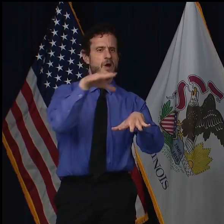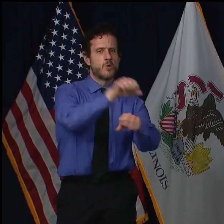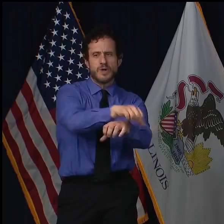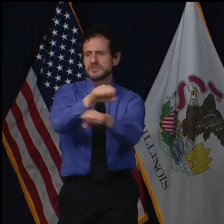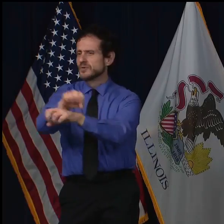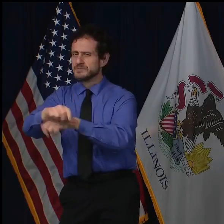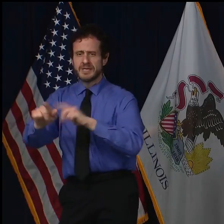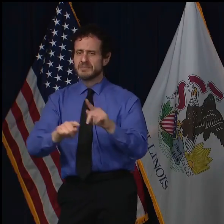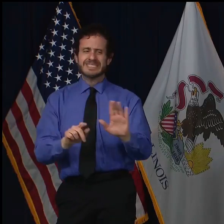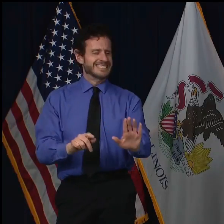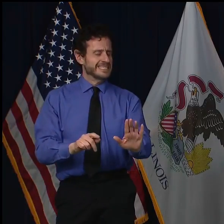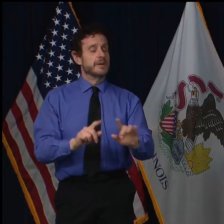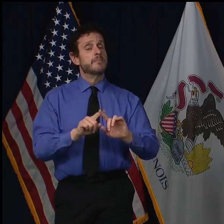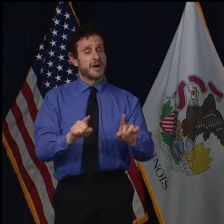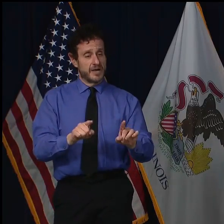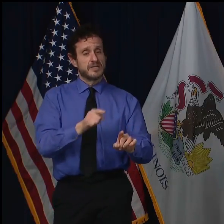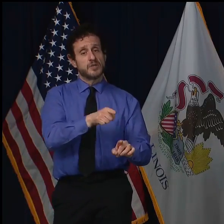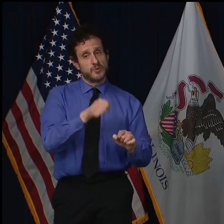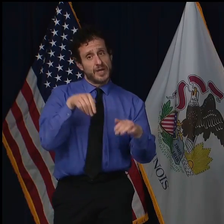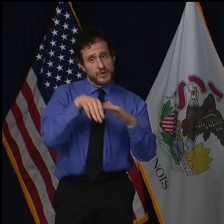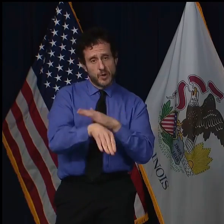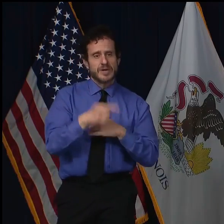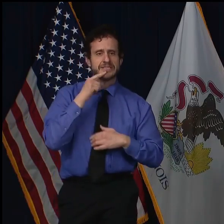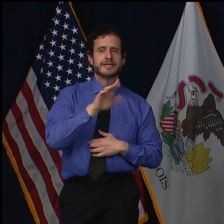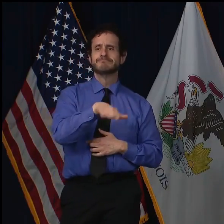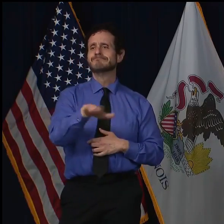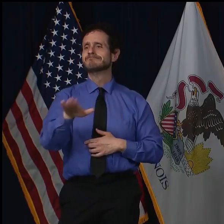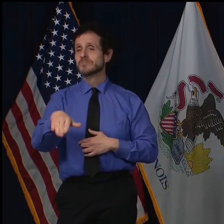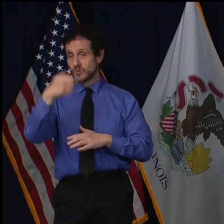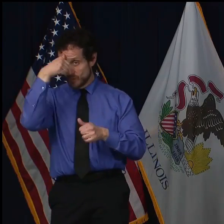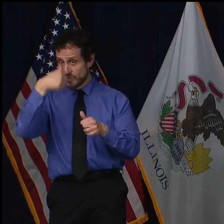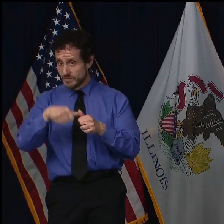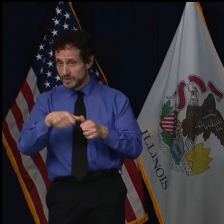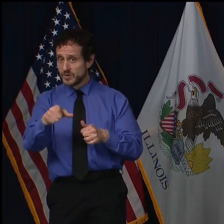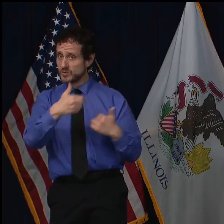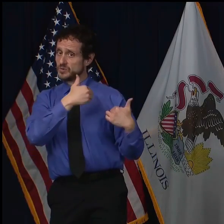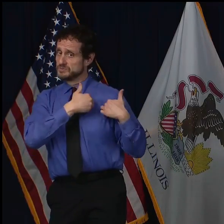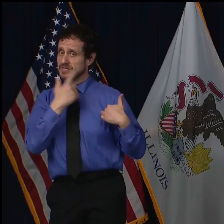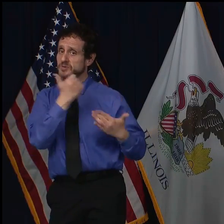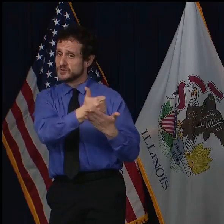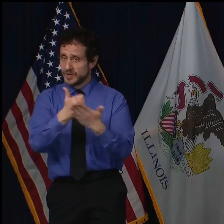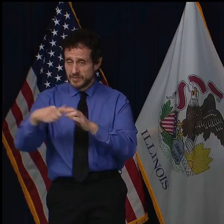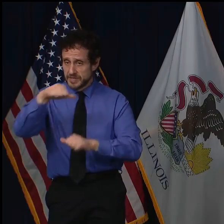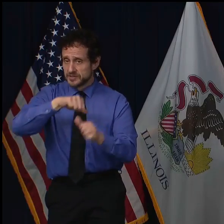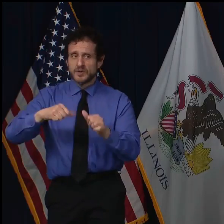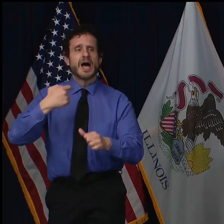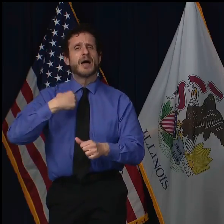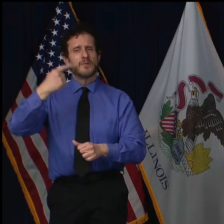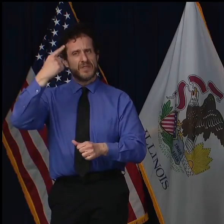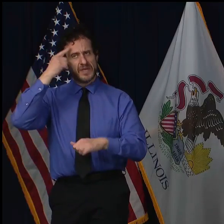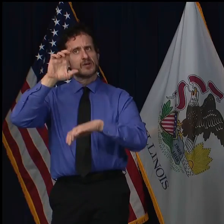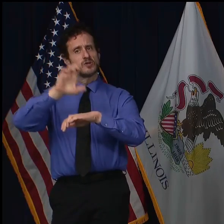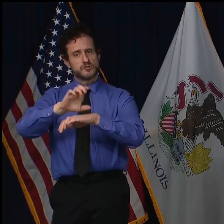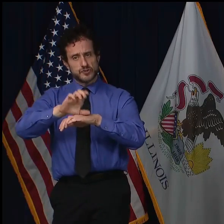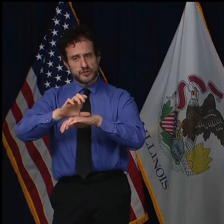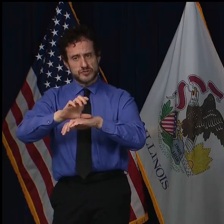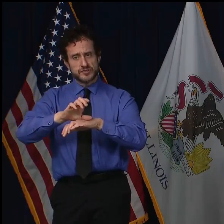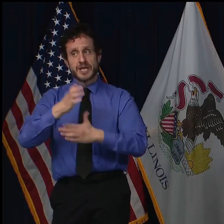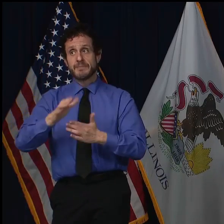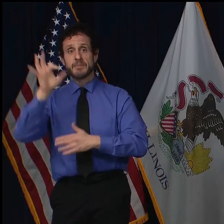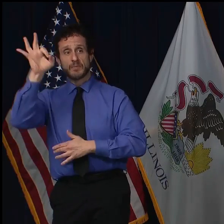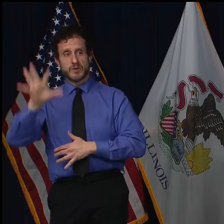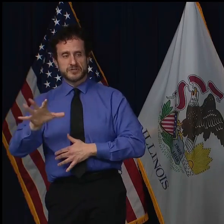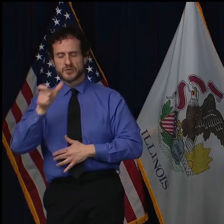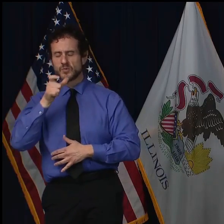I have not discouraged them from reminding them what their obligations are to each other, and I would think that a house of worship and a pastor would